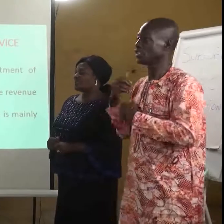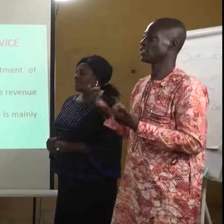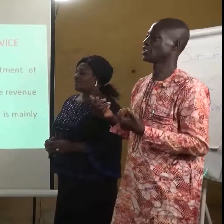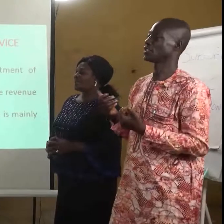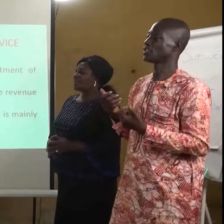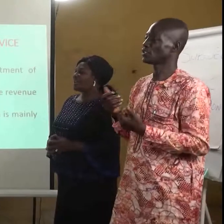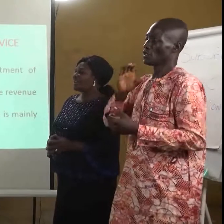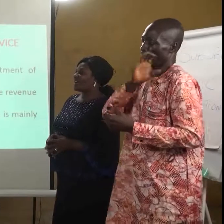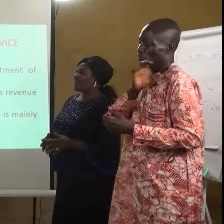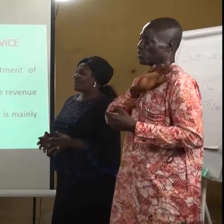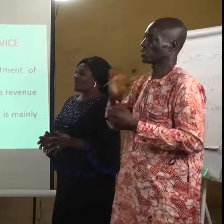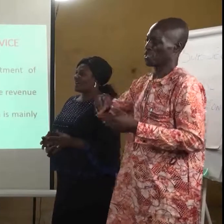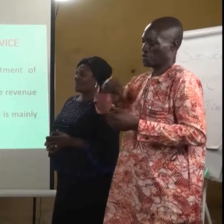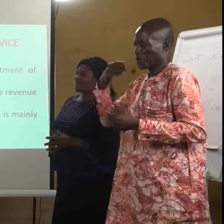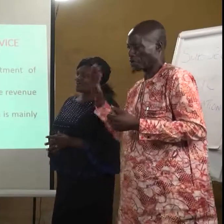police and other